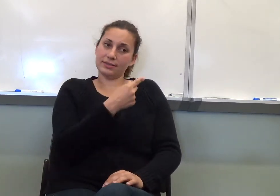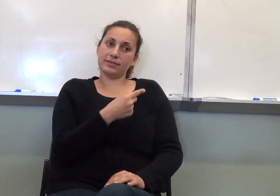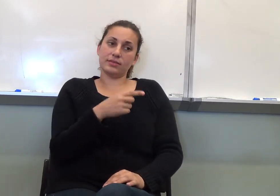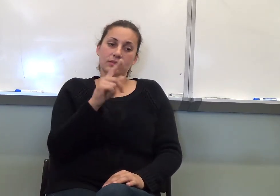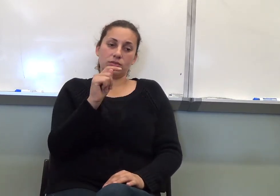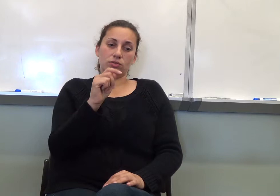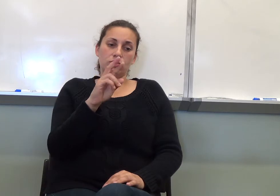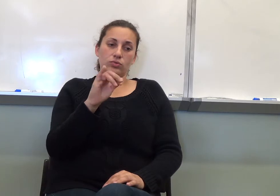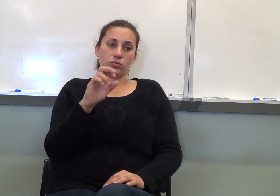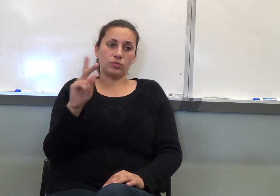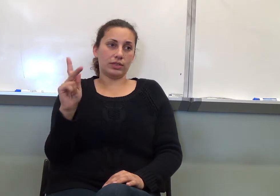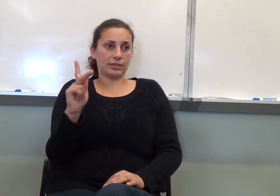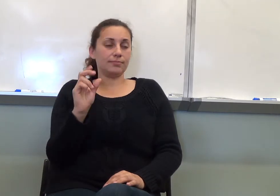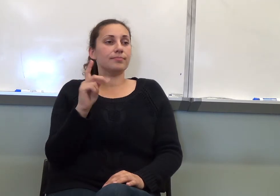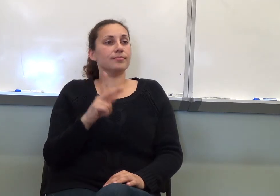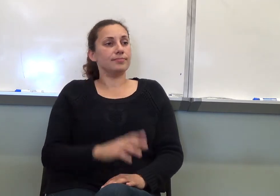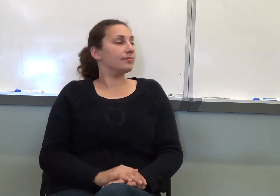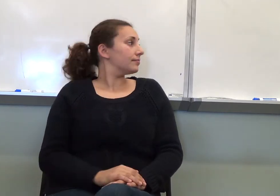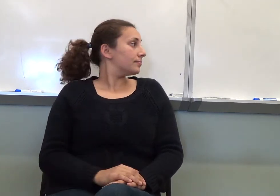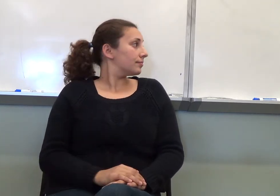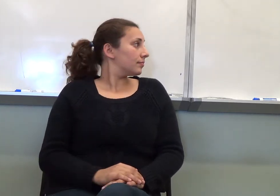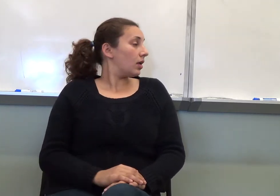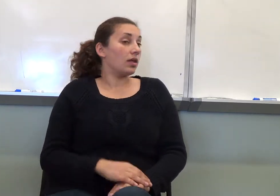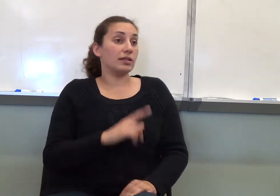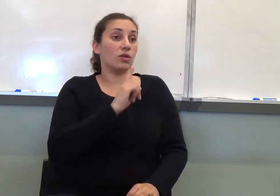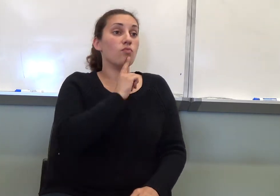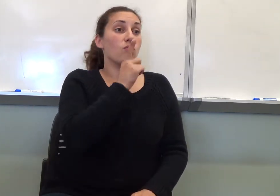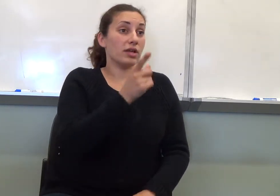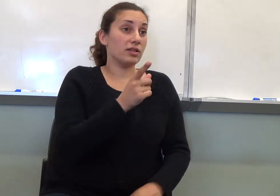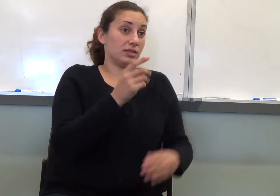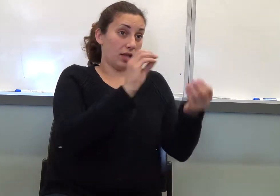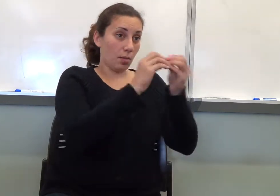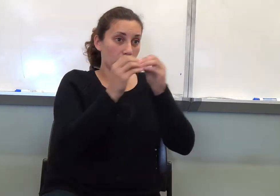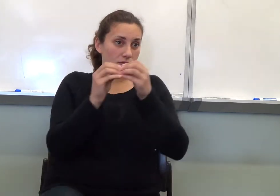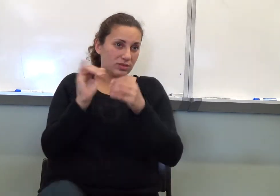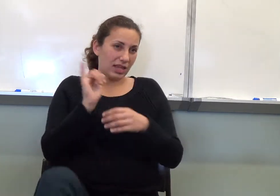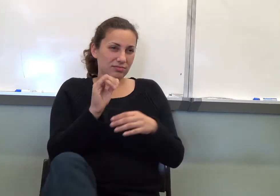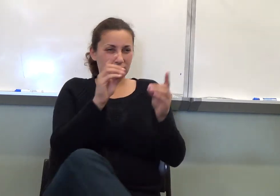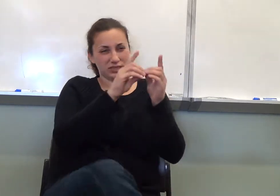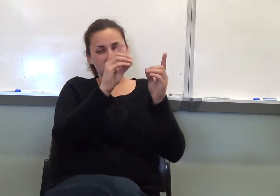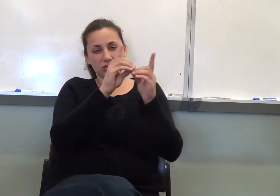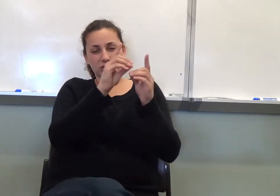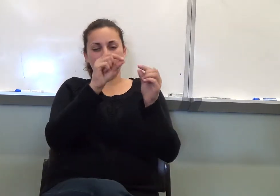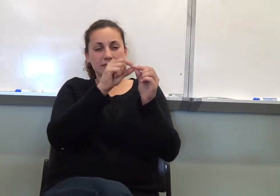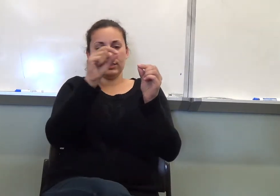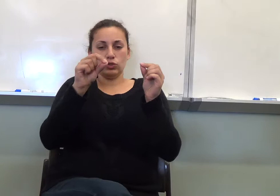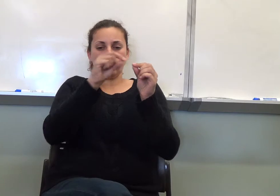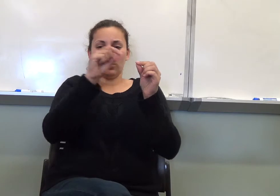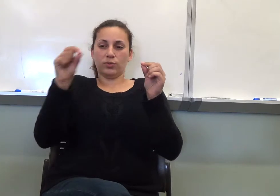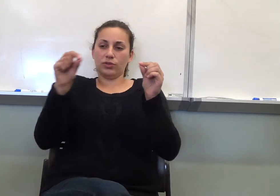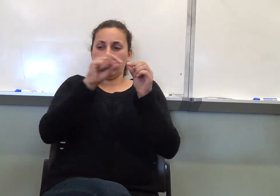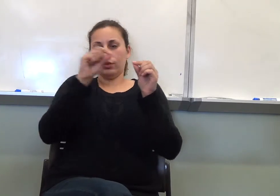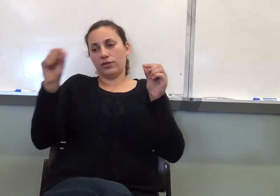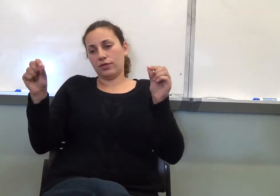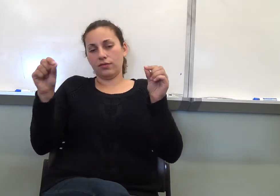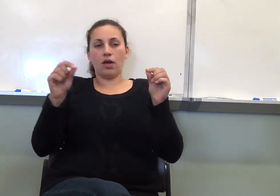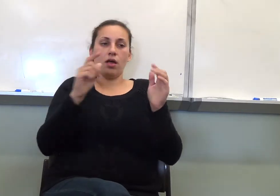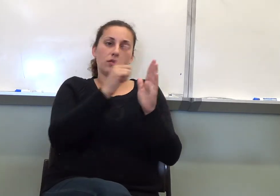It glosses over all the real stuff that's going on, all the distributive laws, all the associative laws, all that stuff. It skips over all